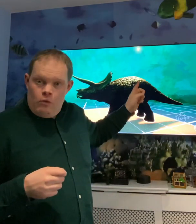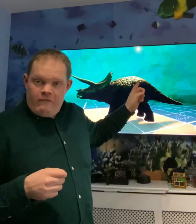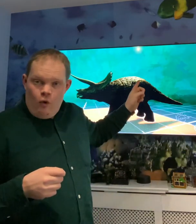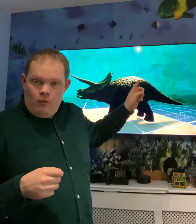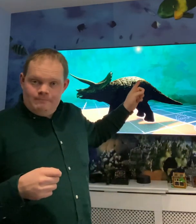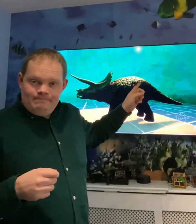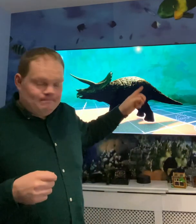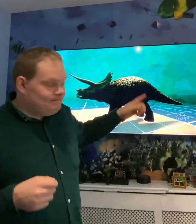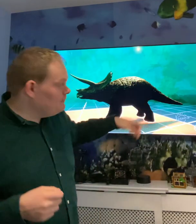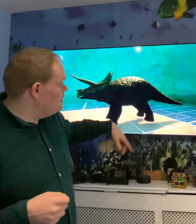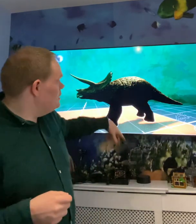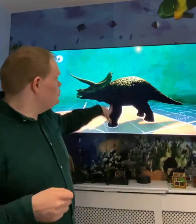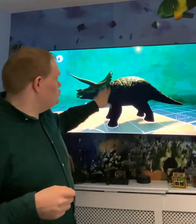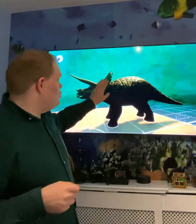herbivore.